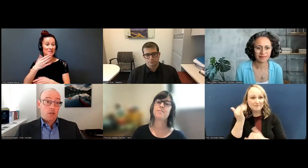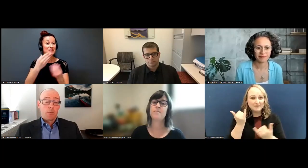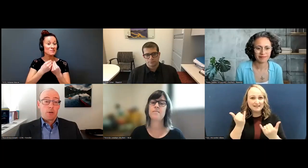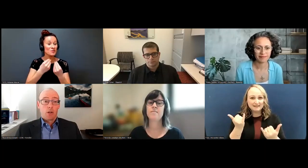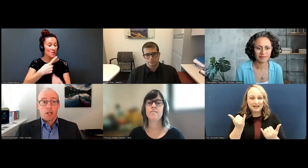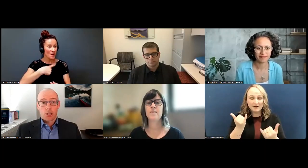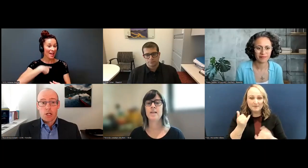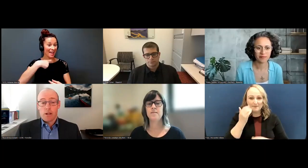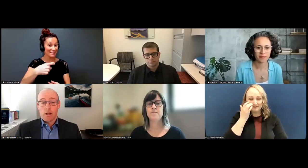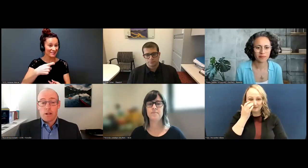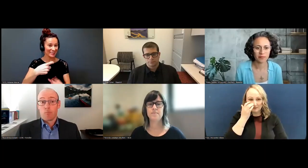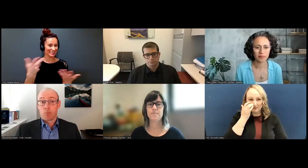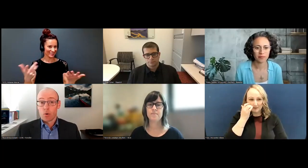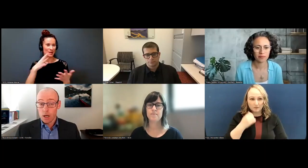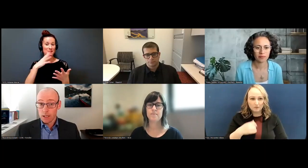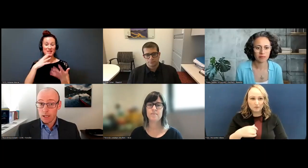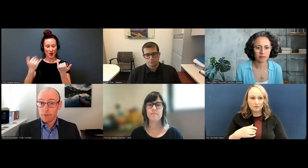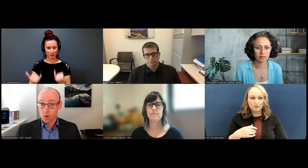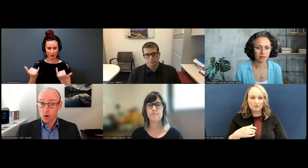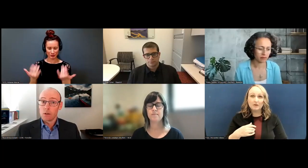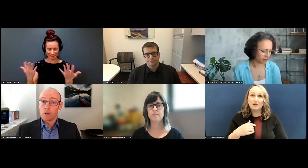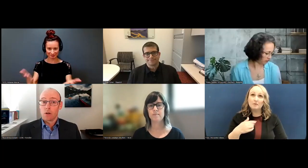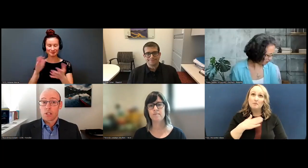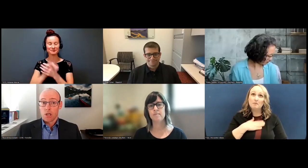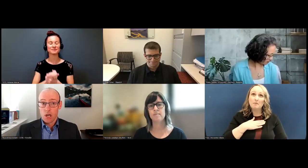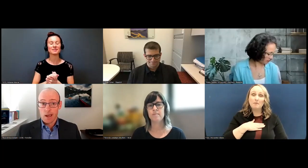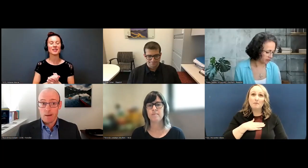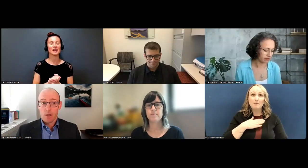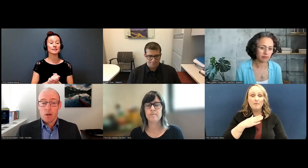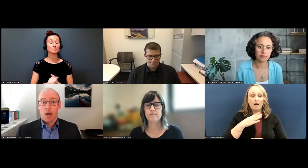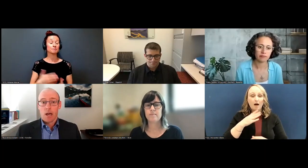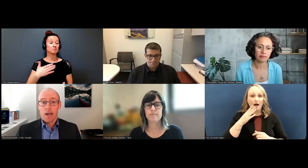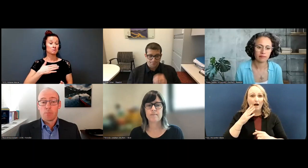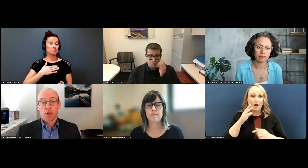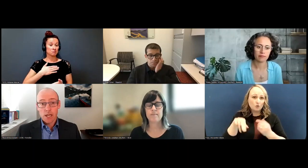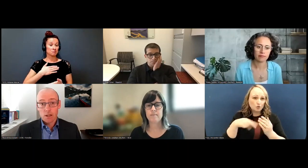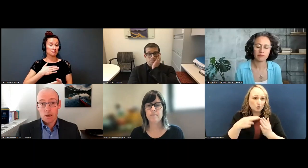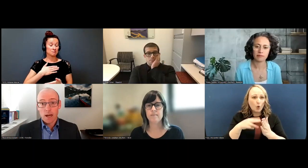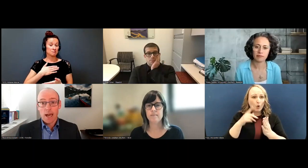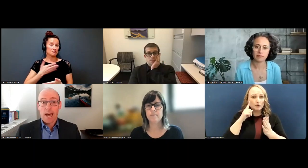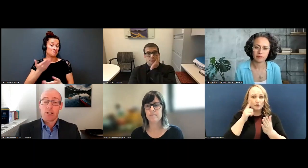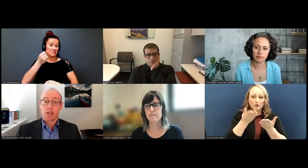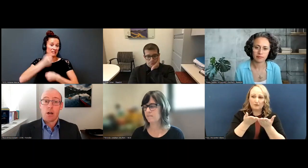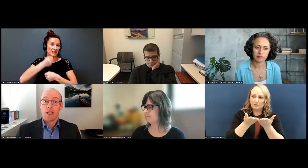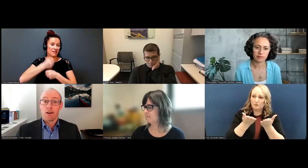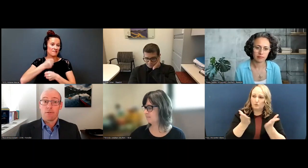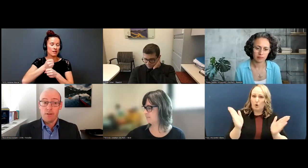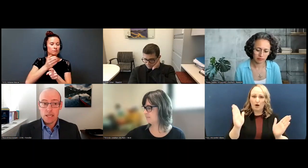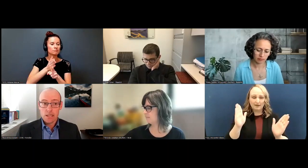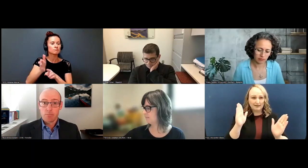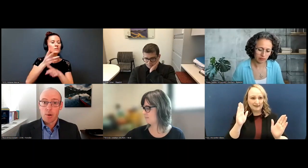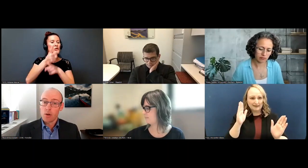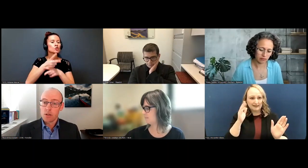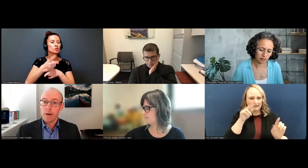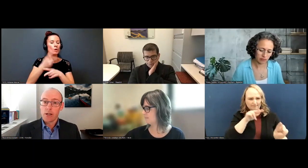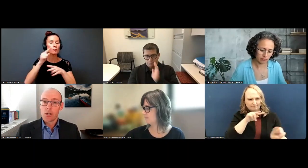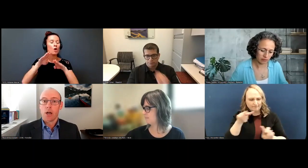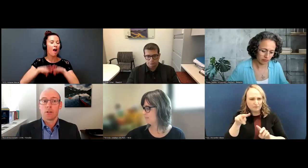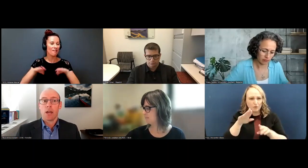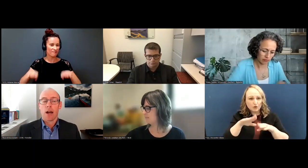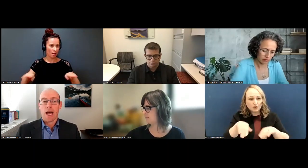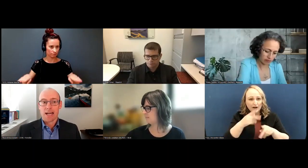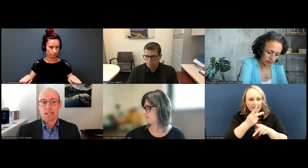I have certainly been looking at childcare broadly for a long time, in particular at childcare fees, but also